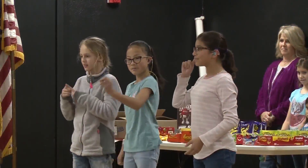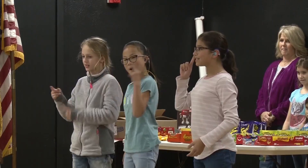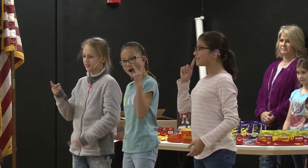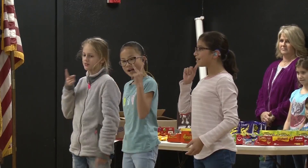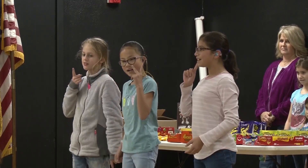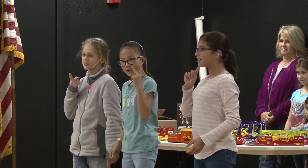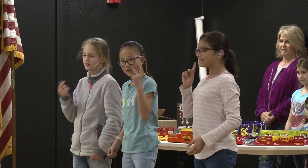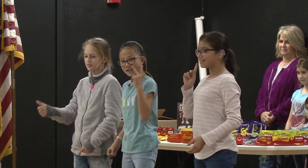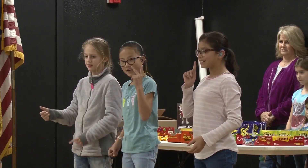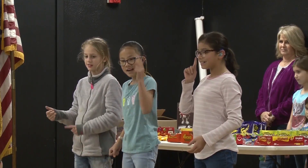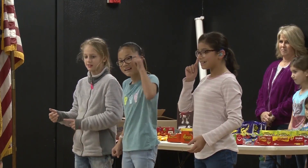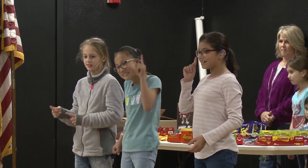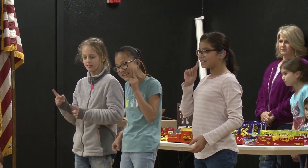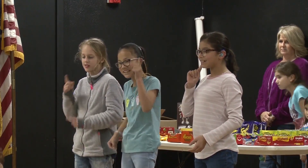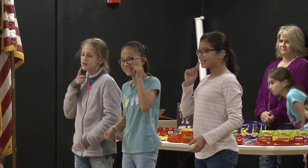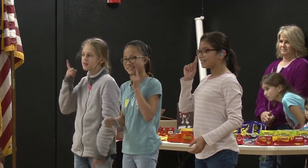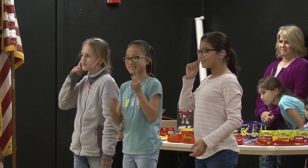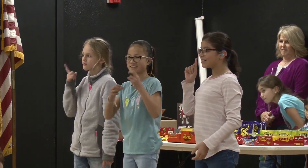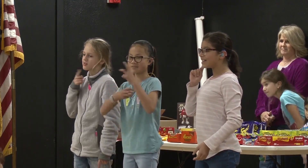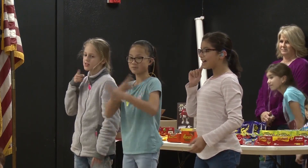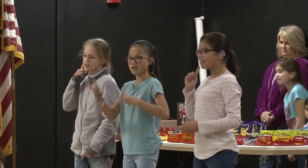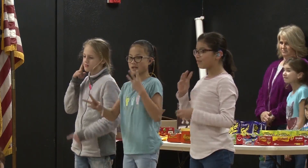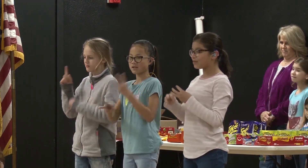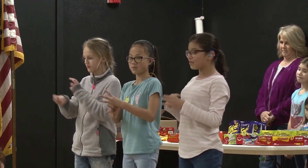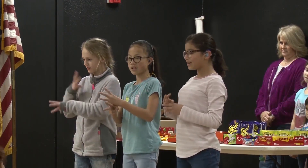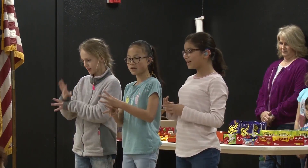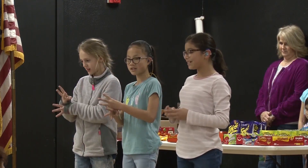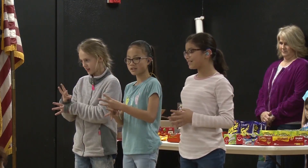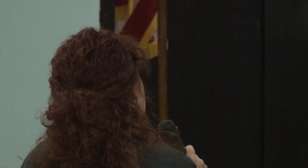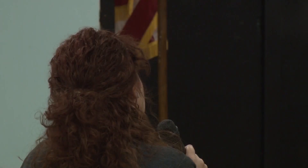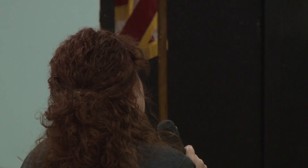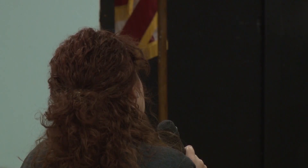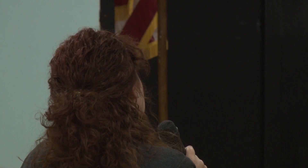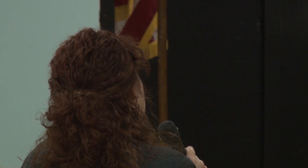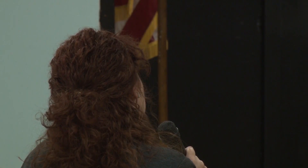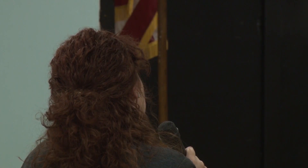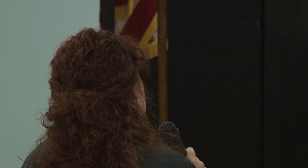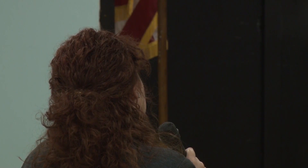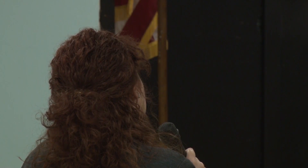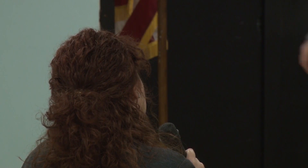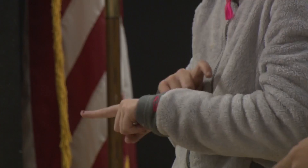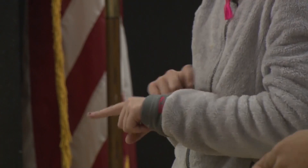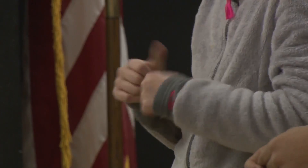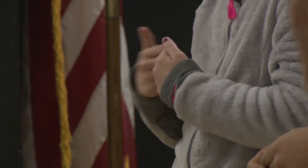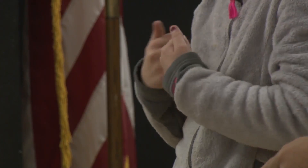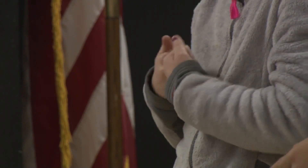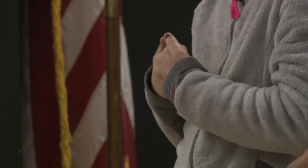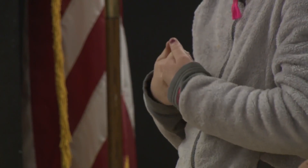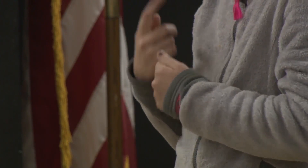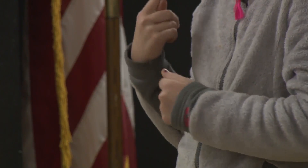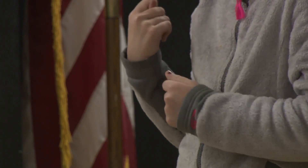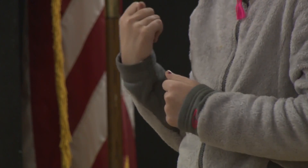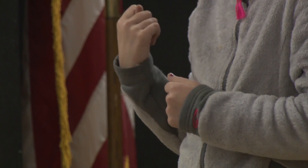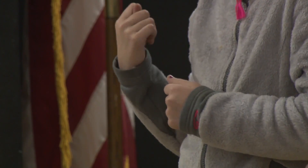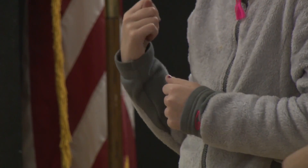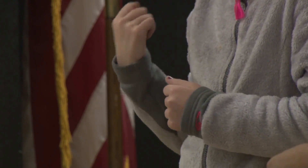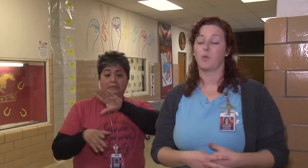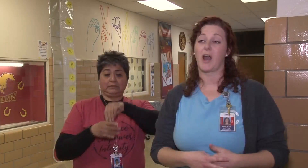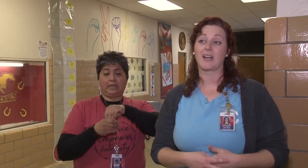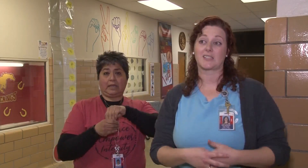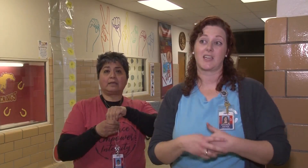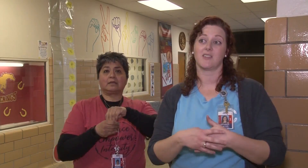watch welcome to deaf deaf world here at Overton we're having an event that we're calling it's a deaf deaf